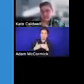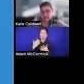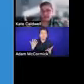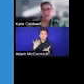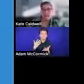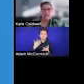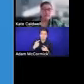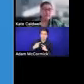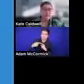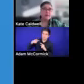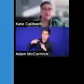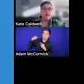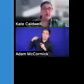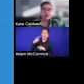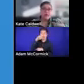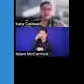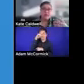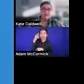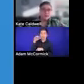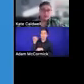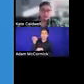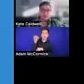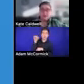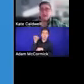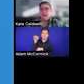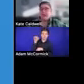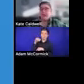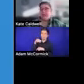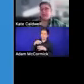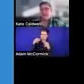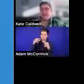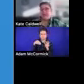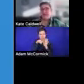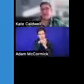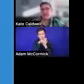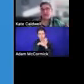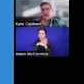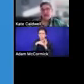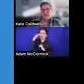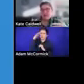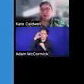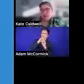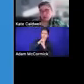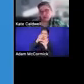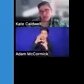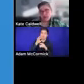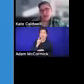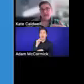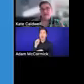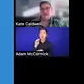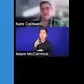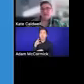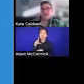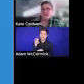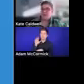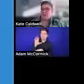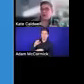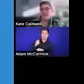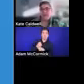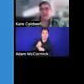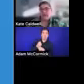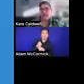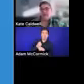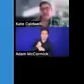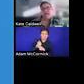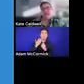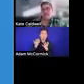exactly, especially within the frame of a human rights approach. And at its core, intersectionality has